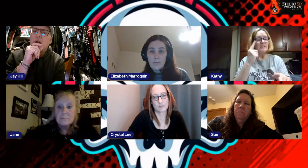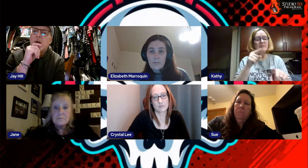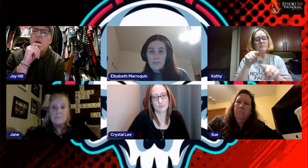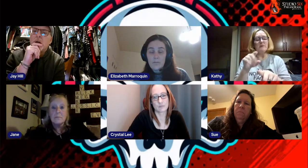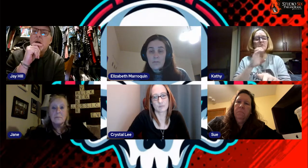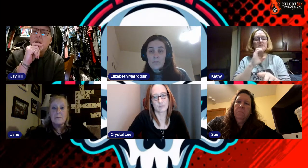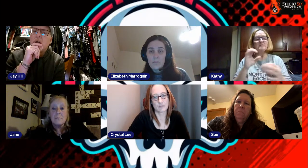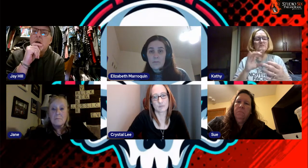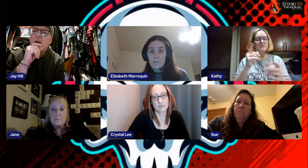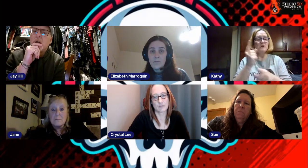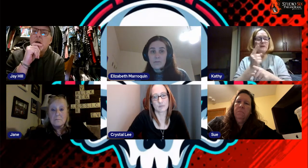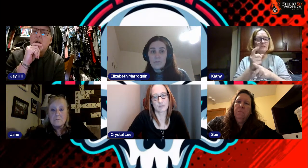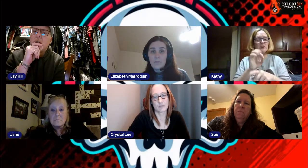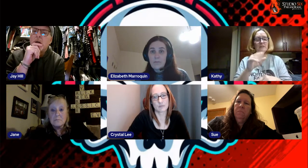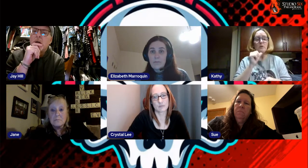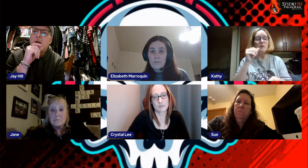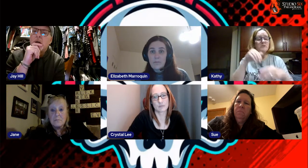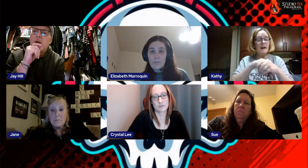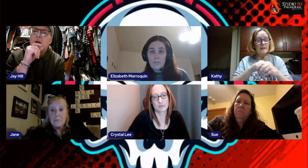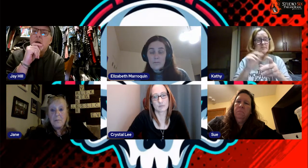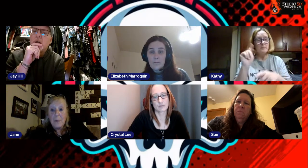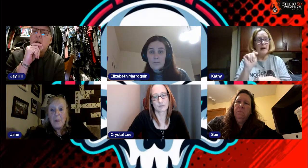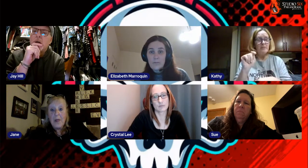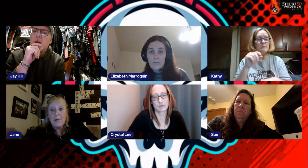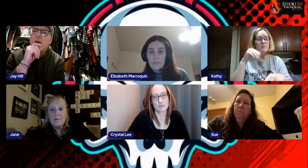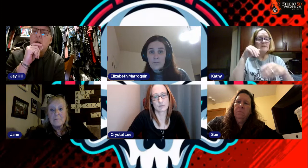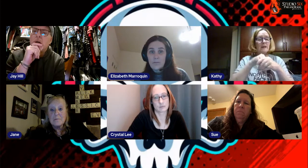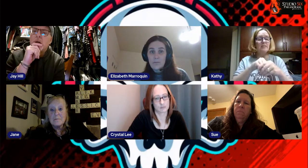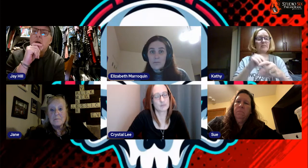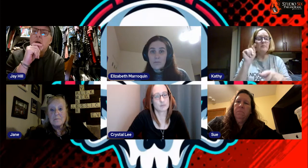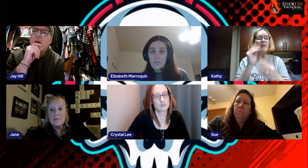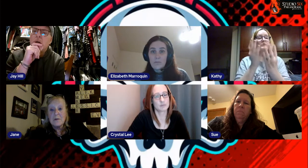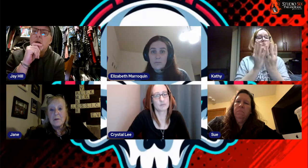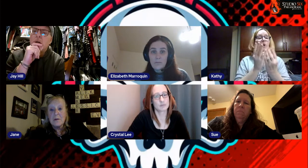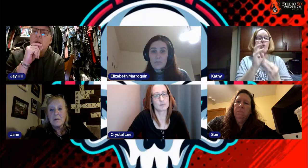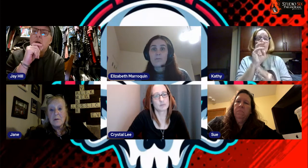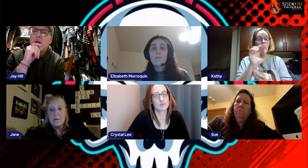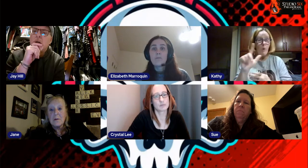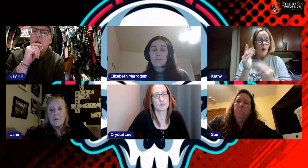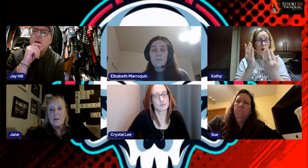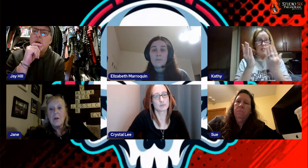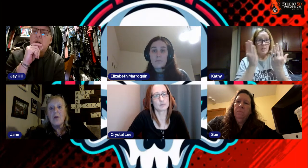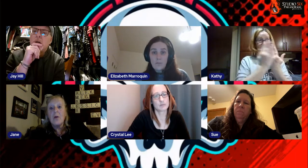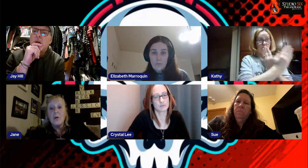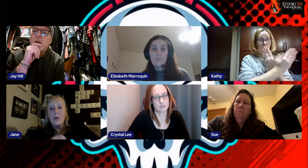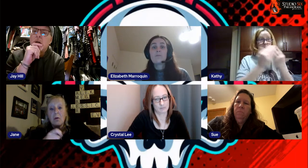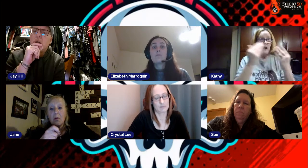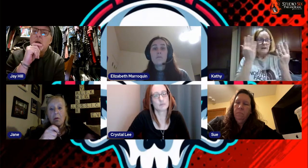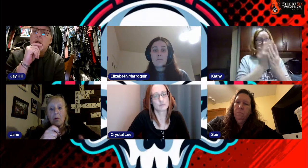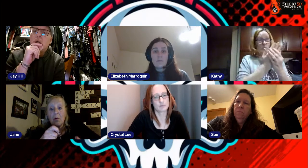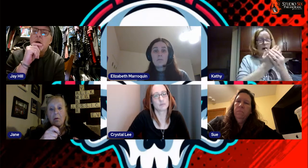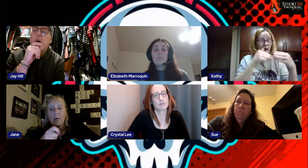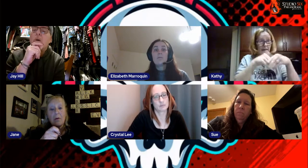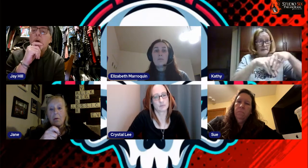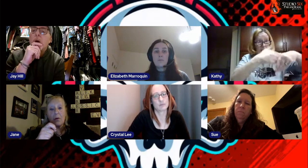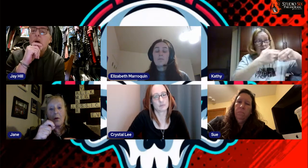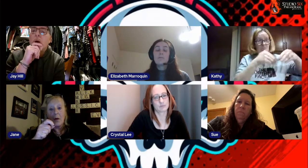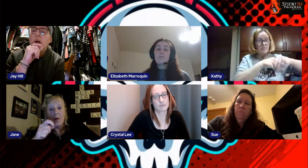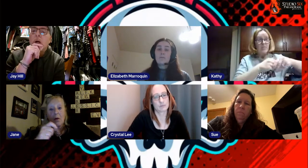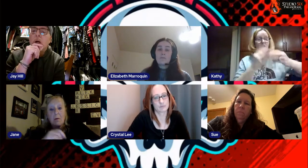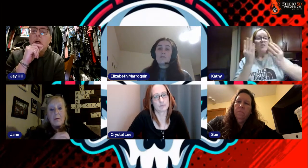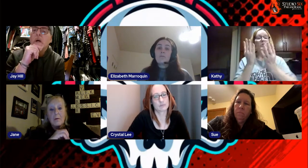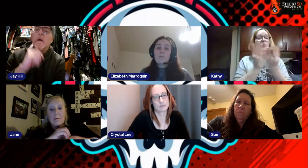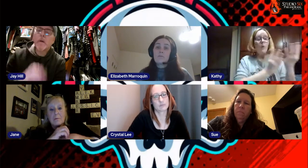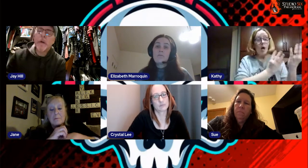Jane thought that with Crystal's is collecting it. It was not in the bathroom. It was in the bathroom wall. I guess they were hiding